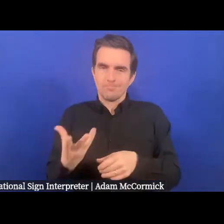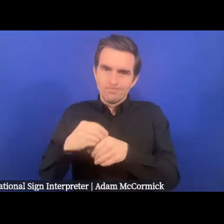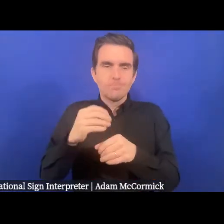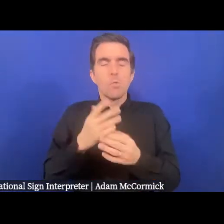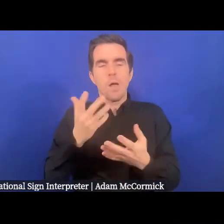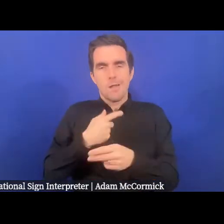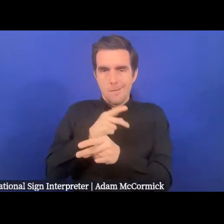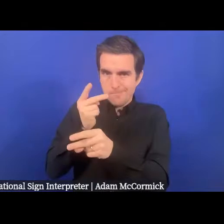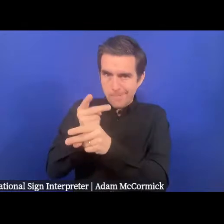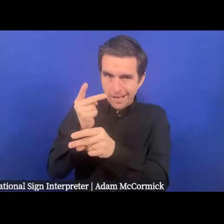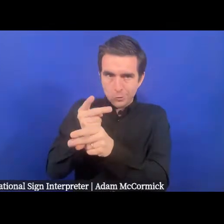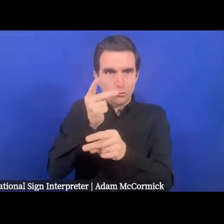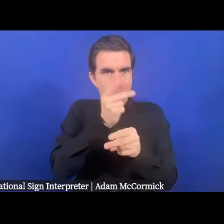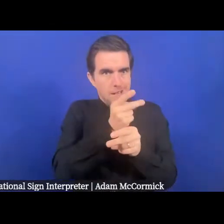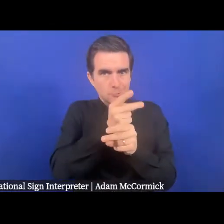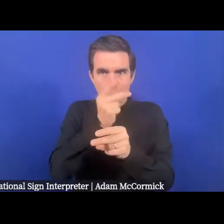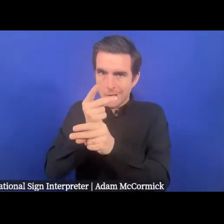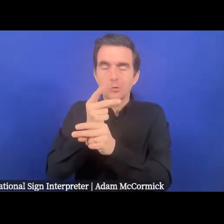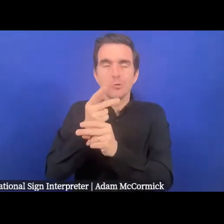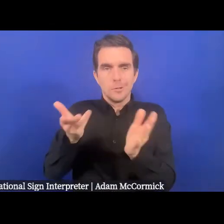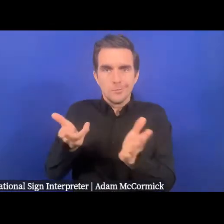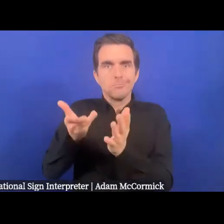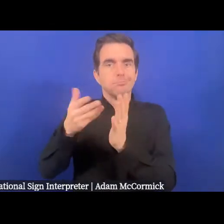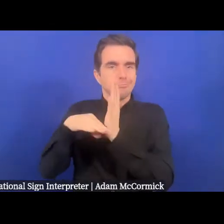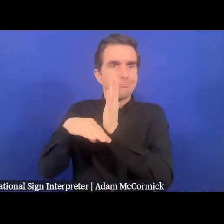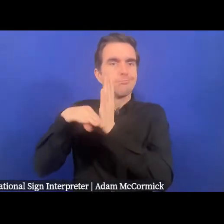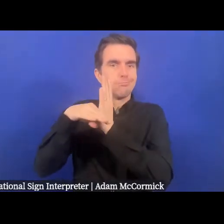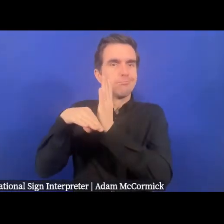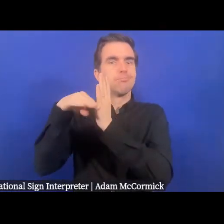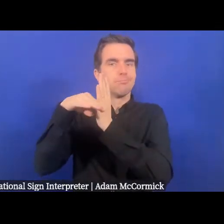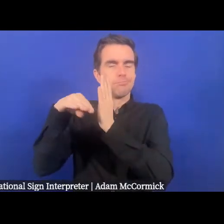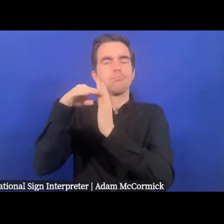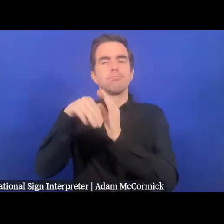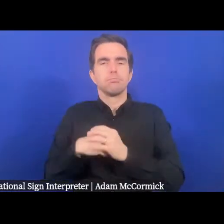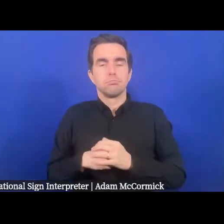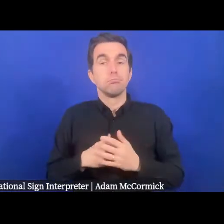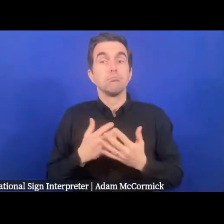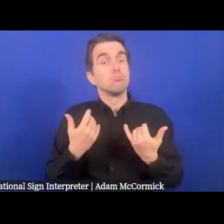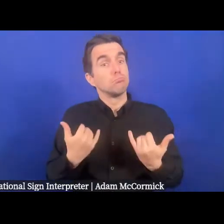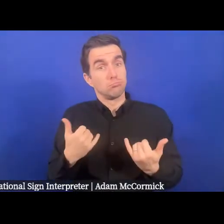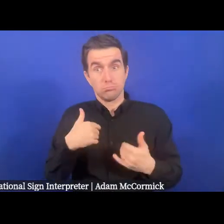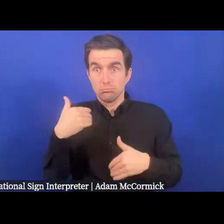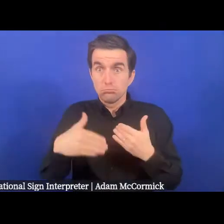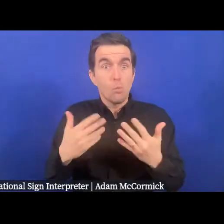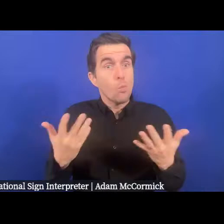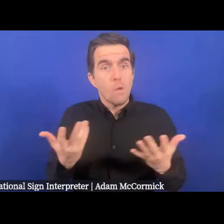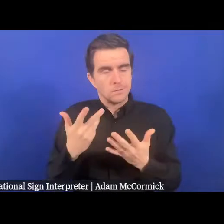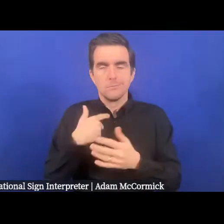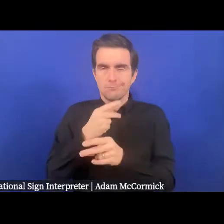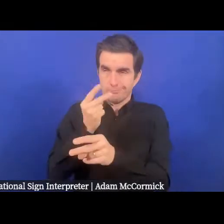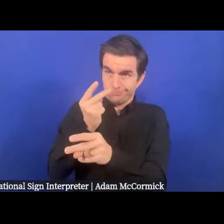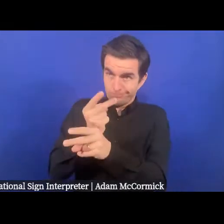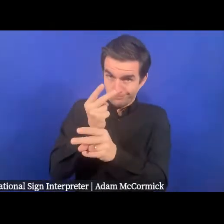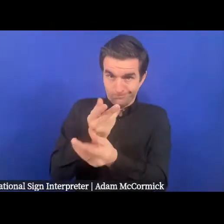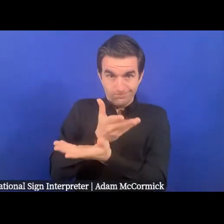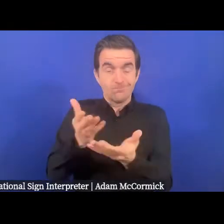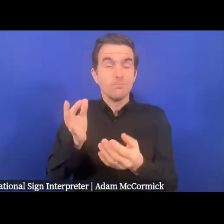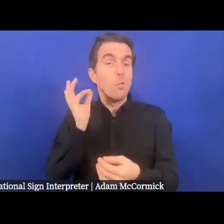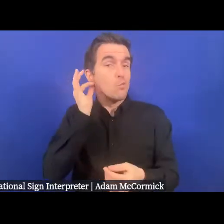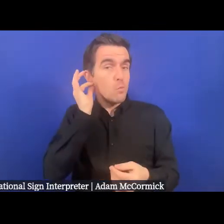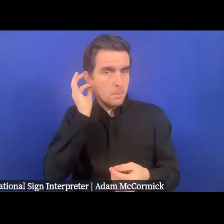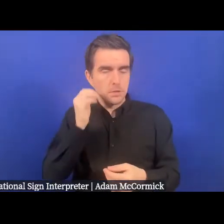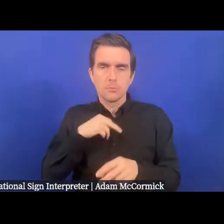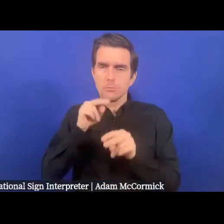women, look into education, and it led me to the question that was asked about what